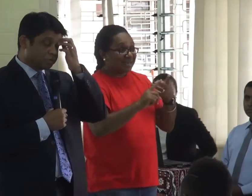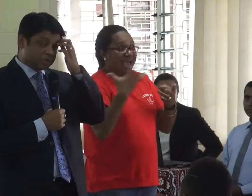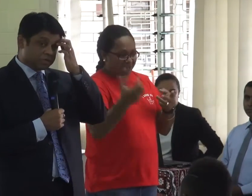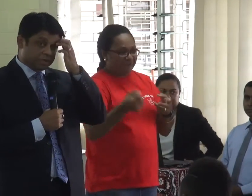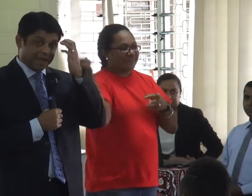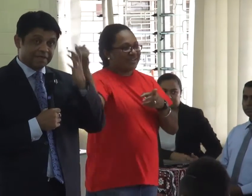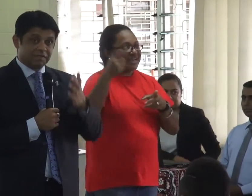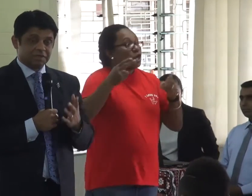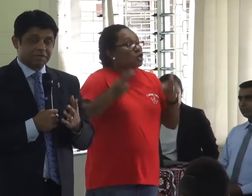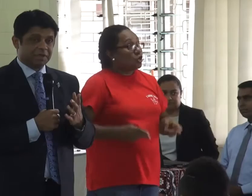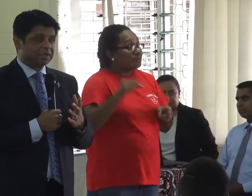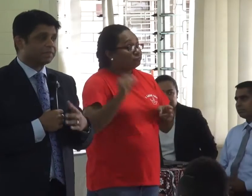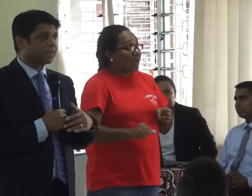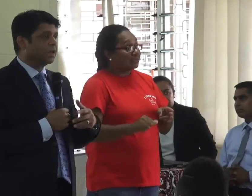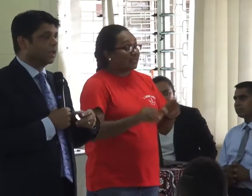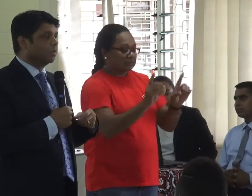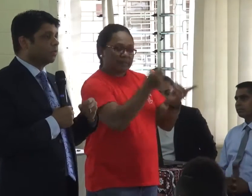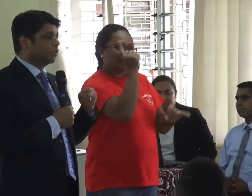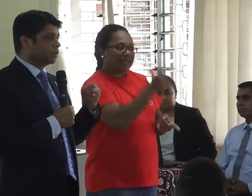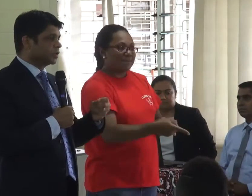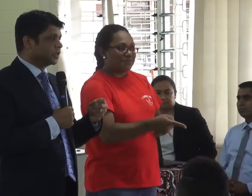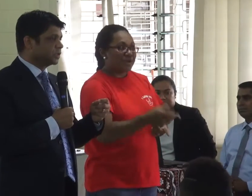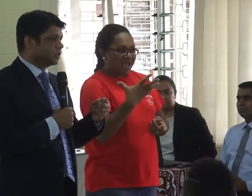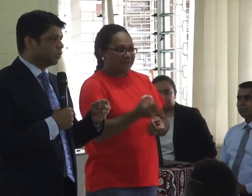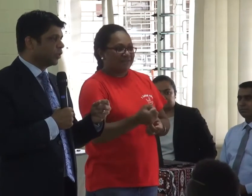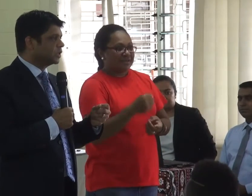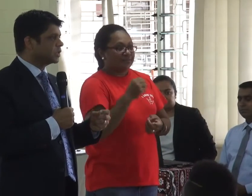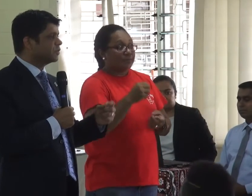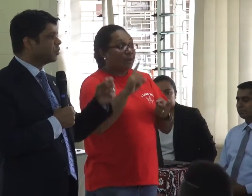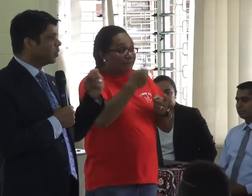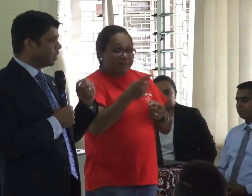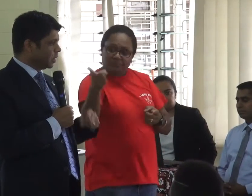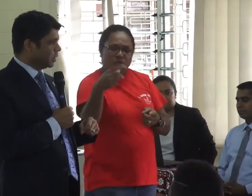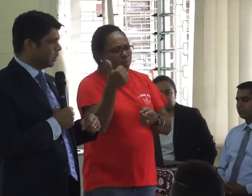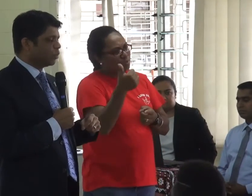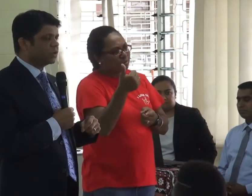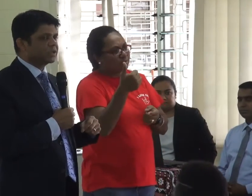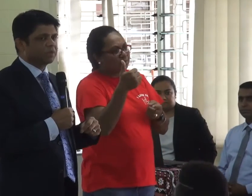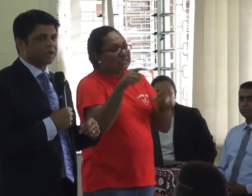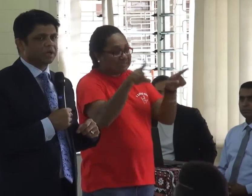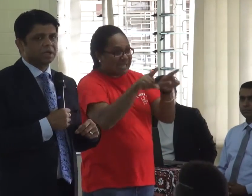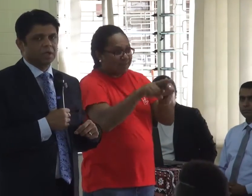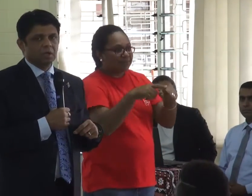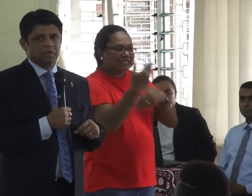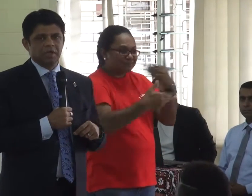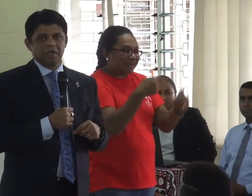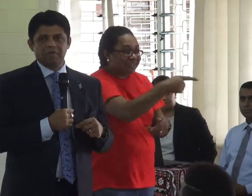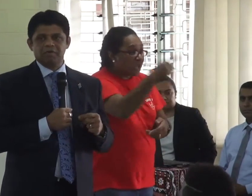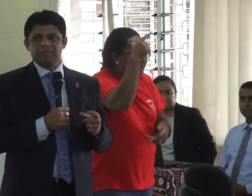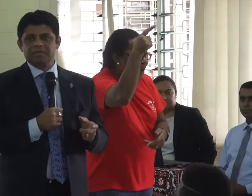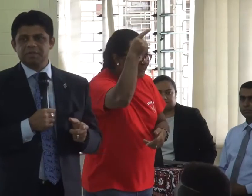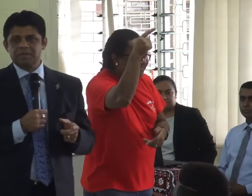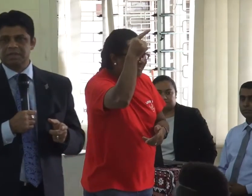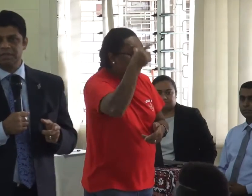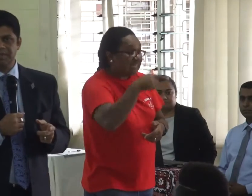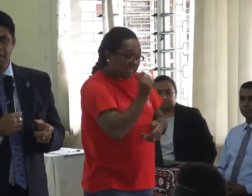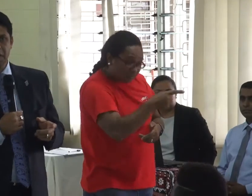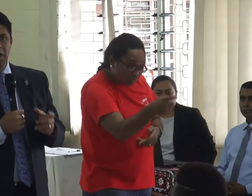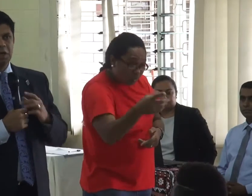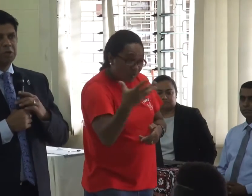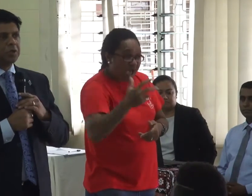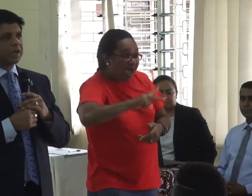Anti-Discrimination Commission is very active in this matter. But we also said to employers, if you employ somebody with any level of